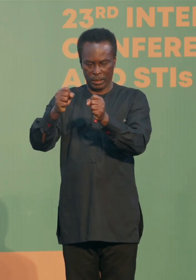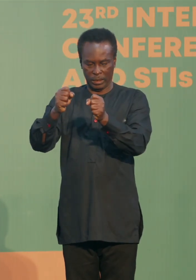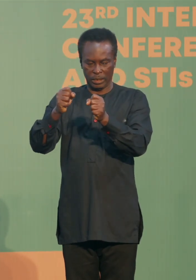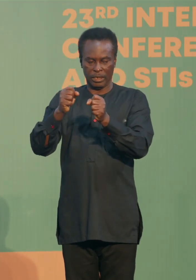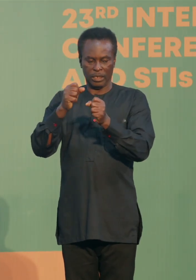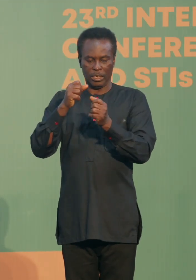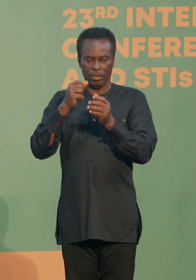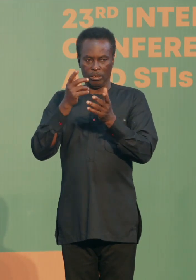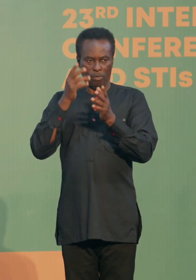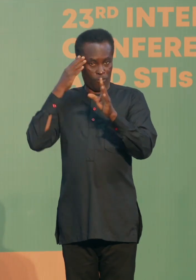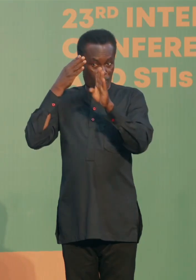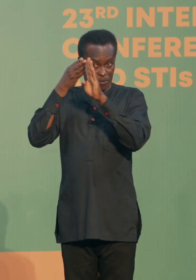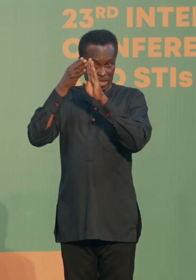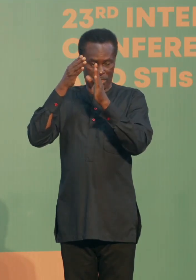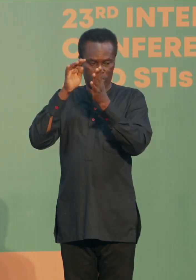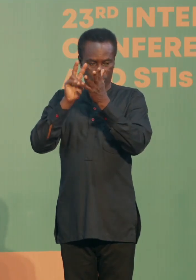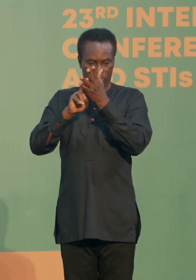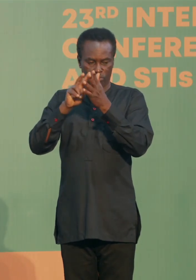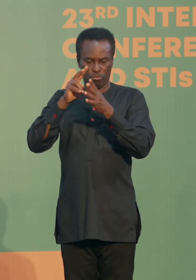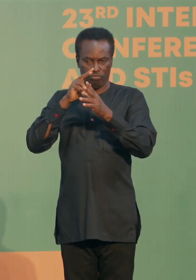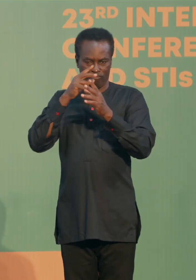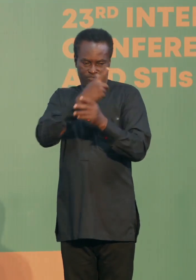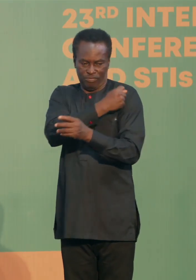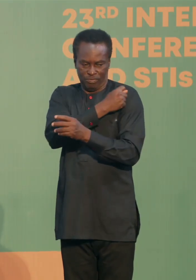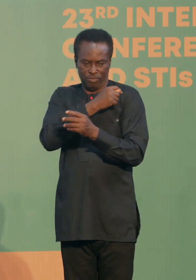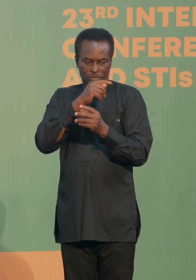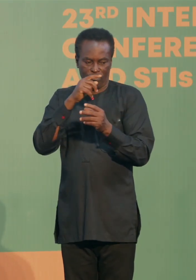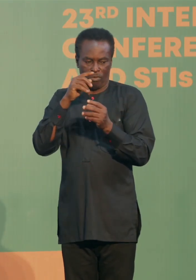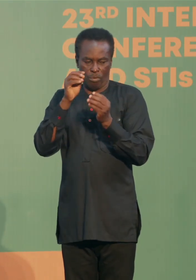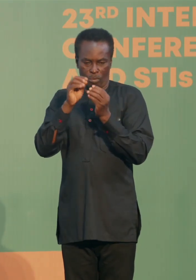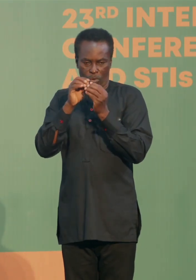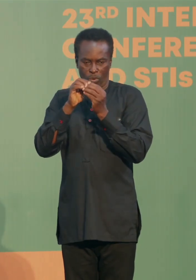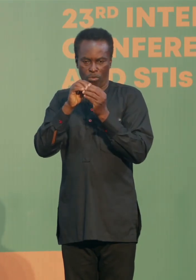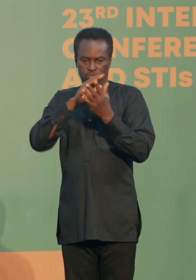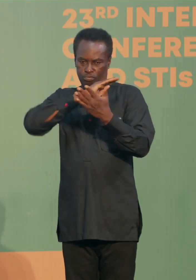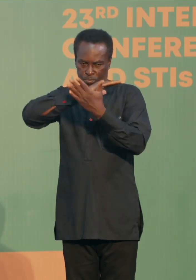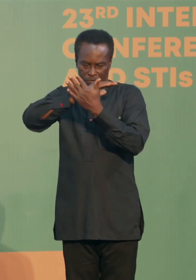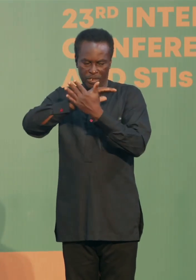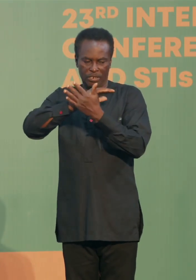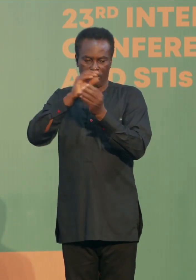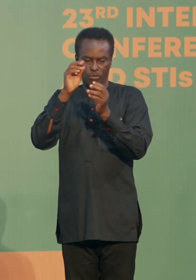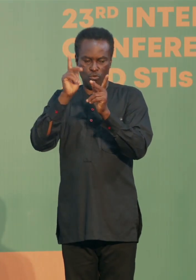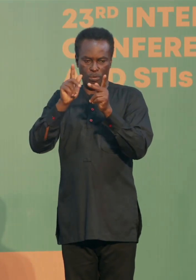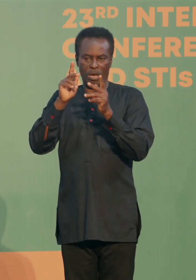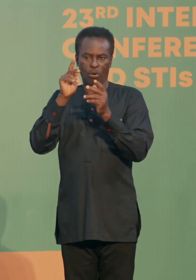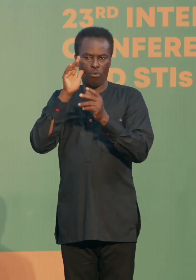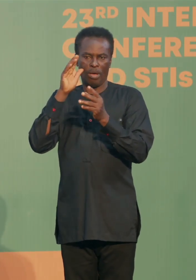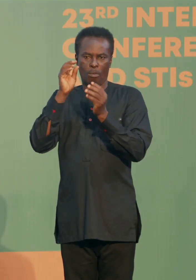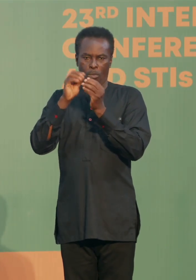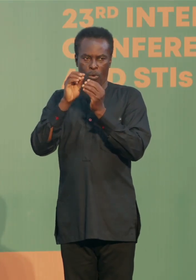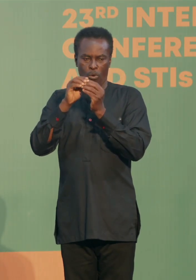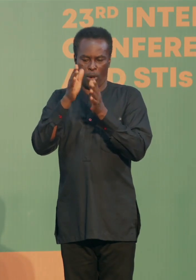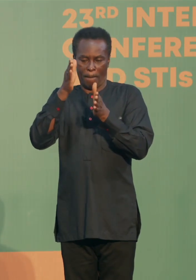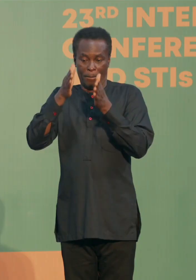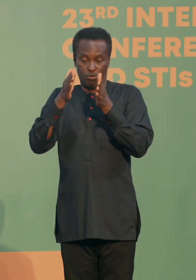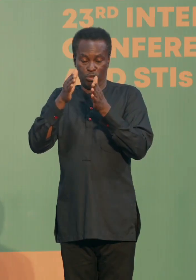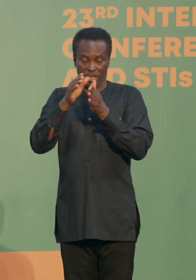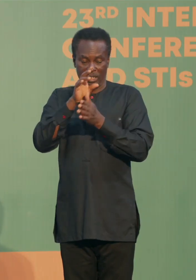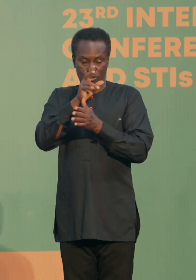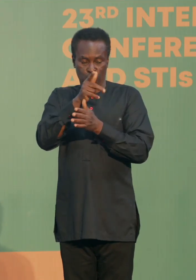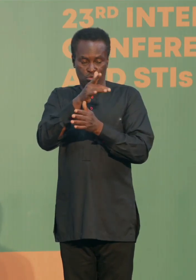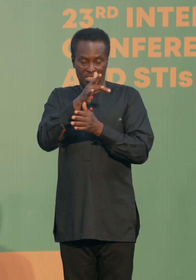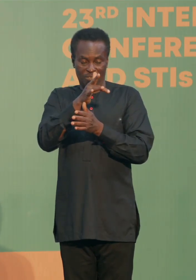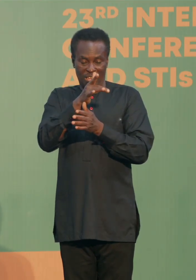of young girls. I'm not going to spend much time on the secondary prevention of women between 25 to 70, where you